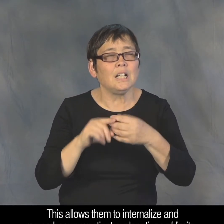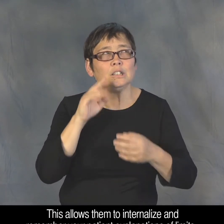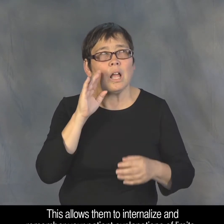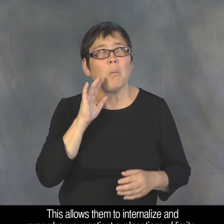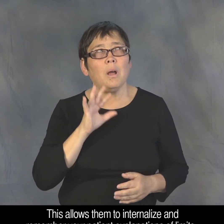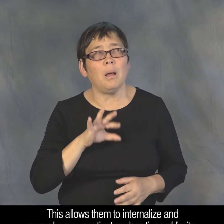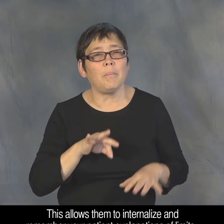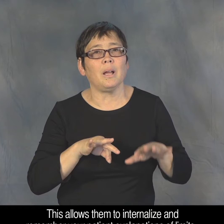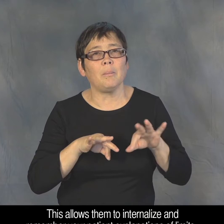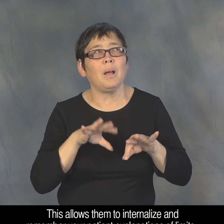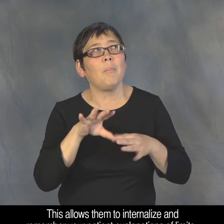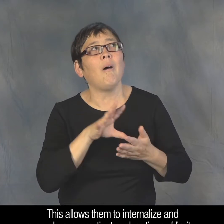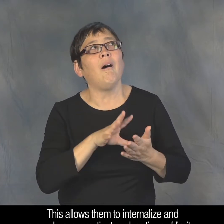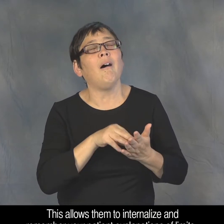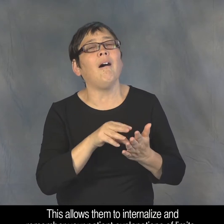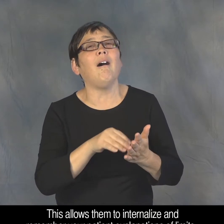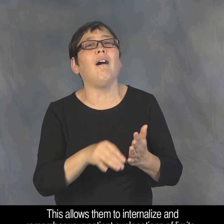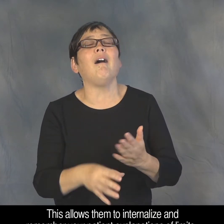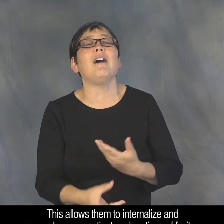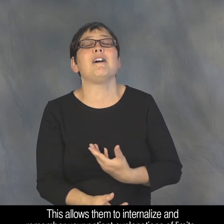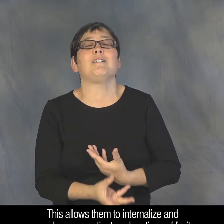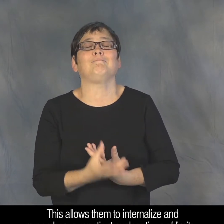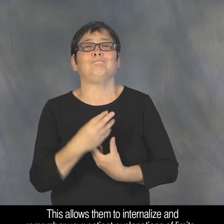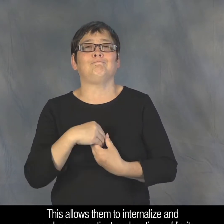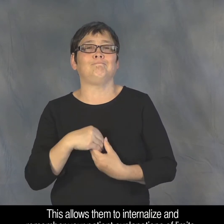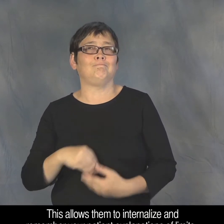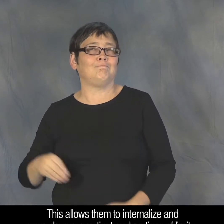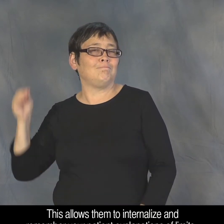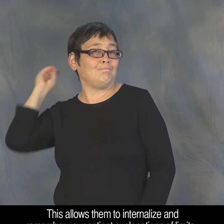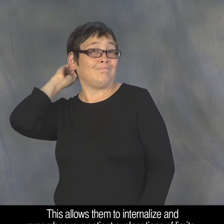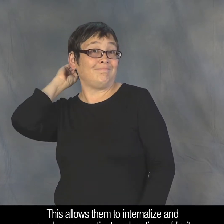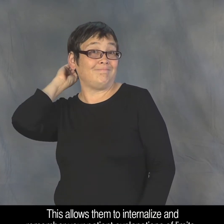your patient explanations of limits.